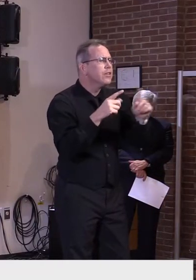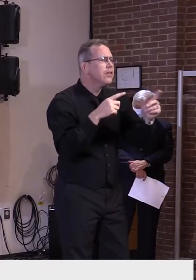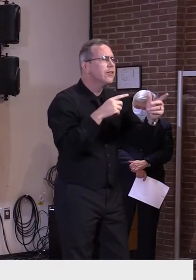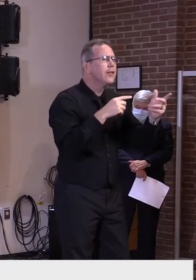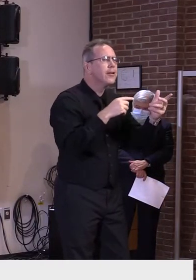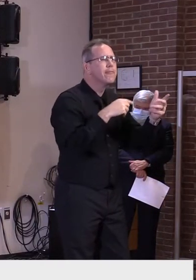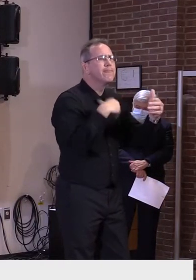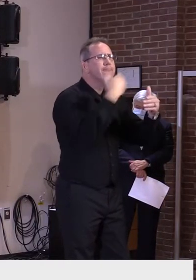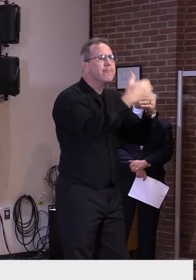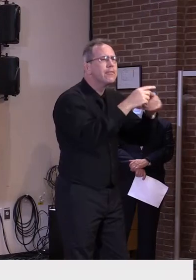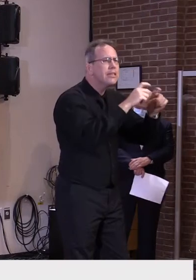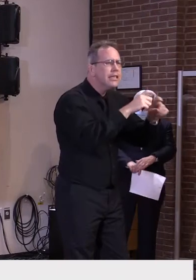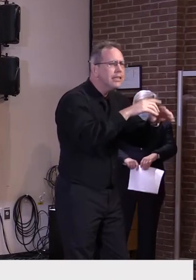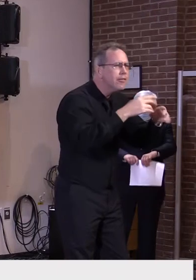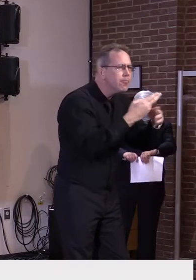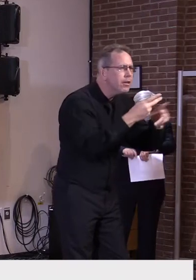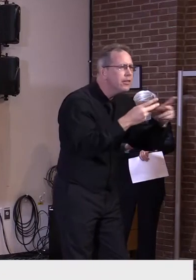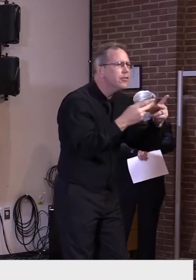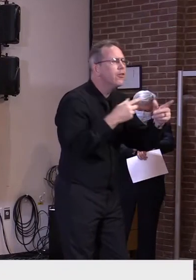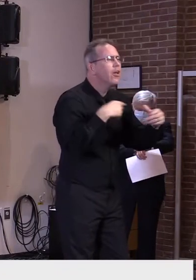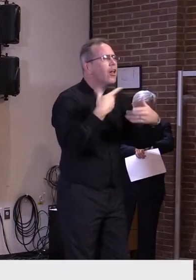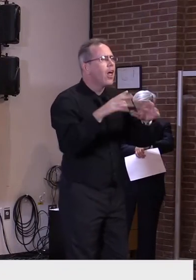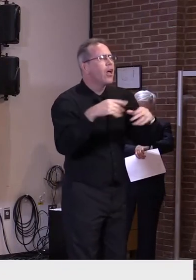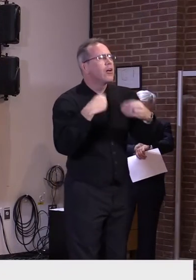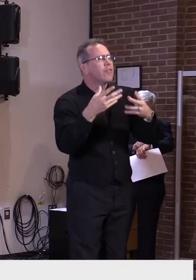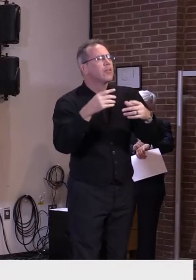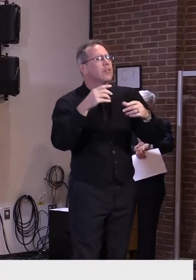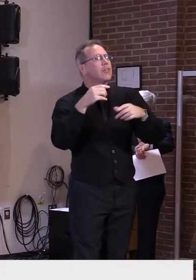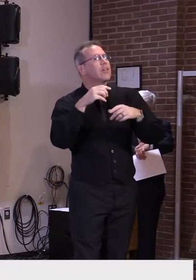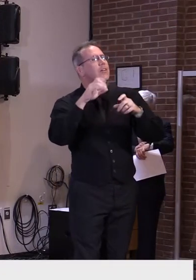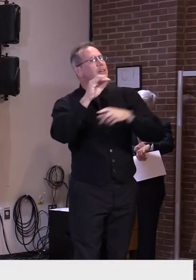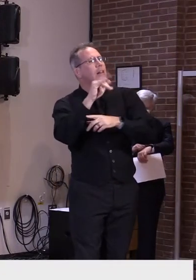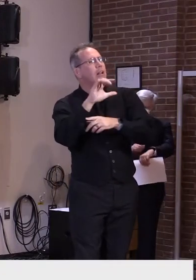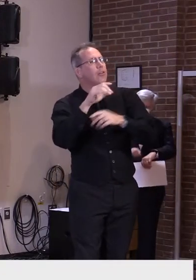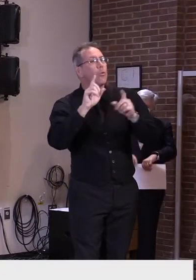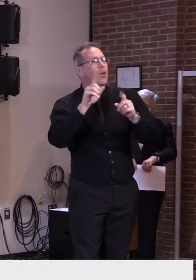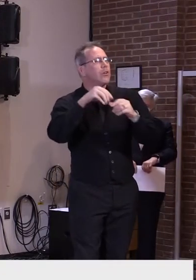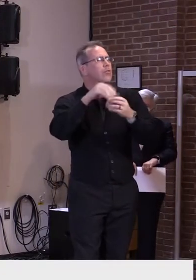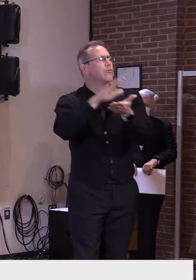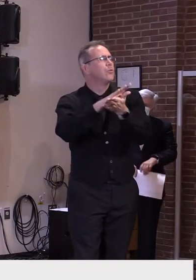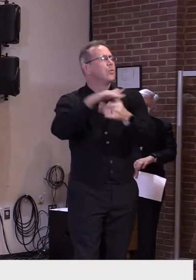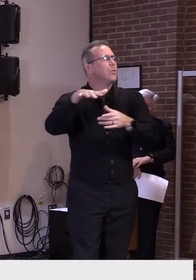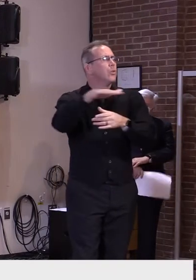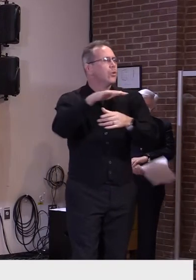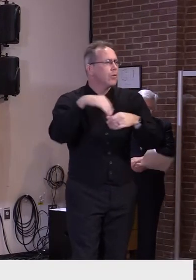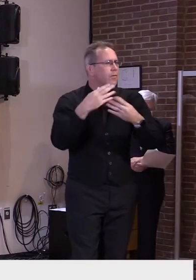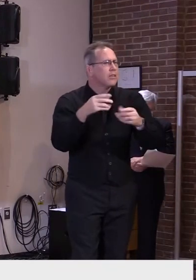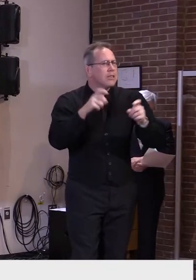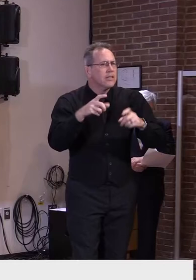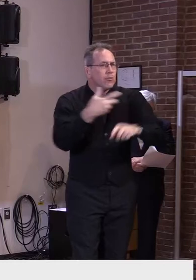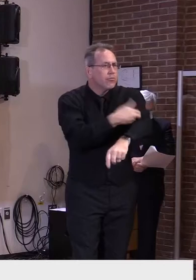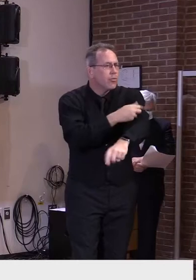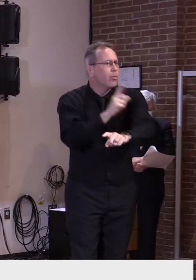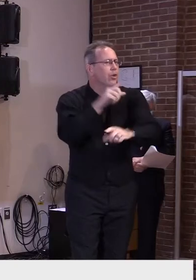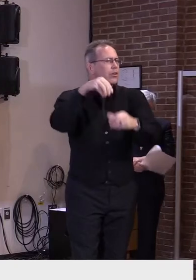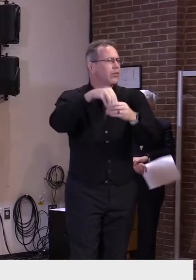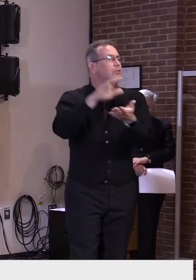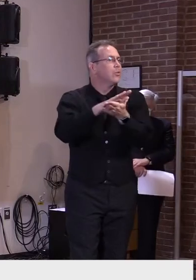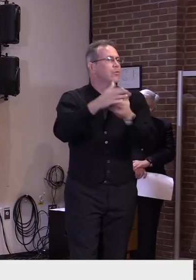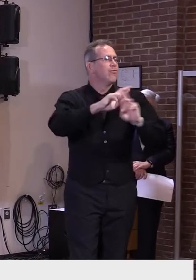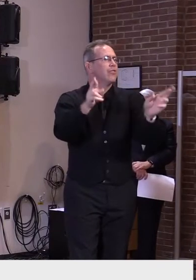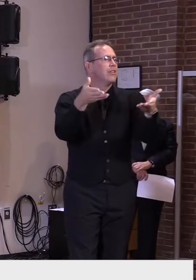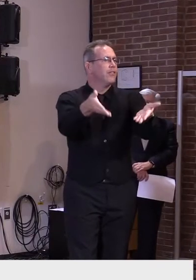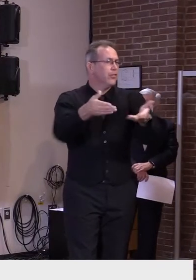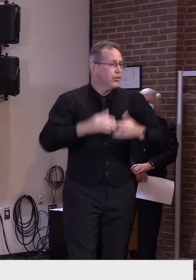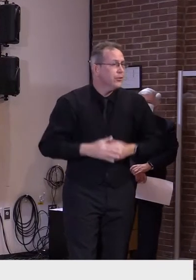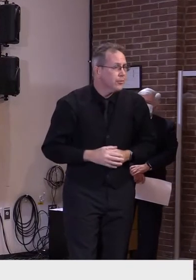respectively. Secretary Smith will provide more information on the 5 to 11 vaccination effort in his report. But I just wanted to emphasize